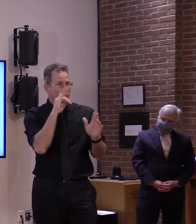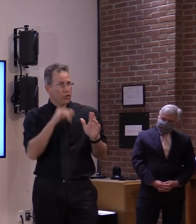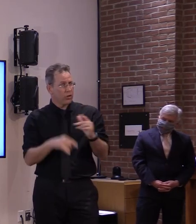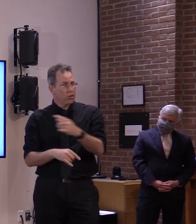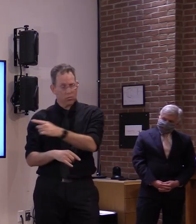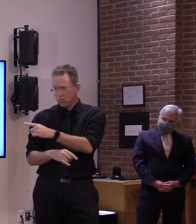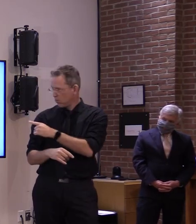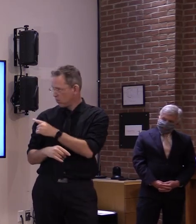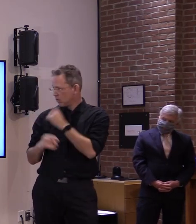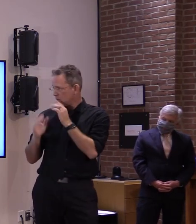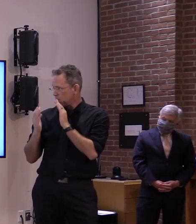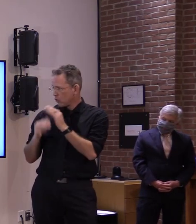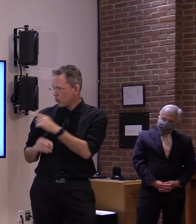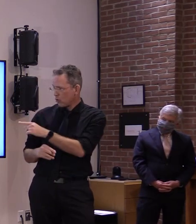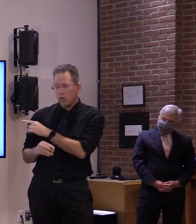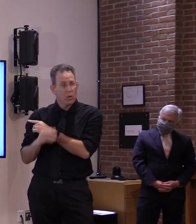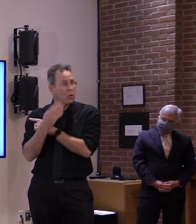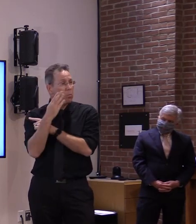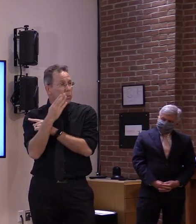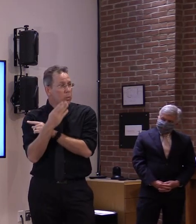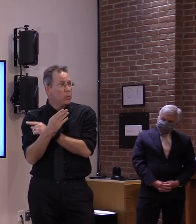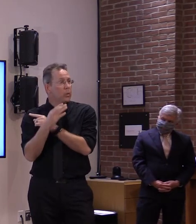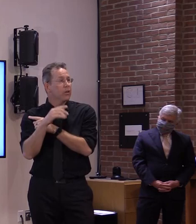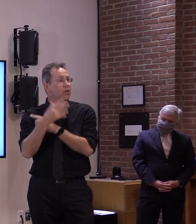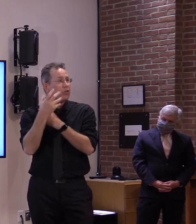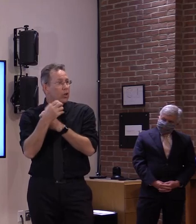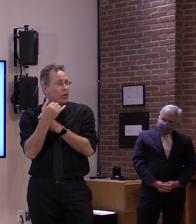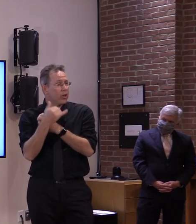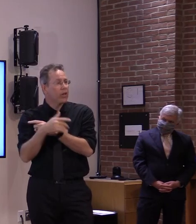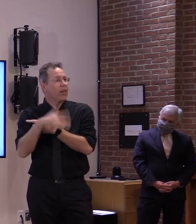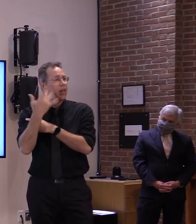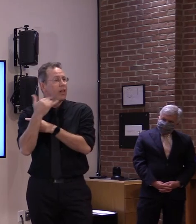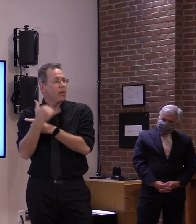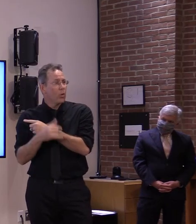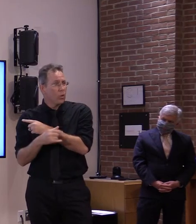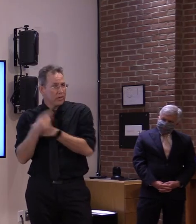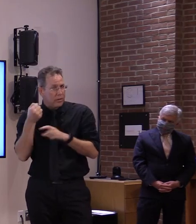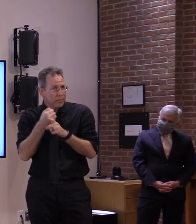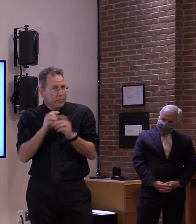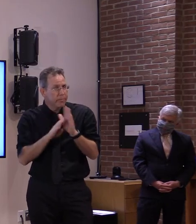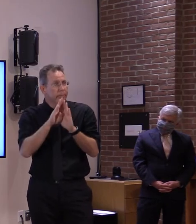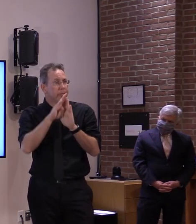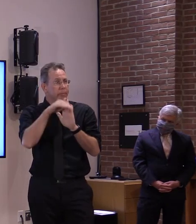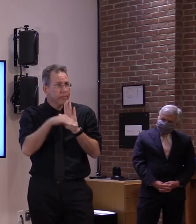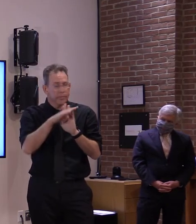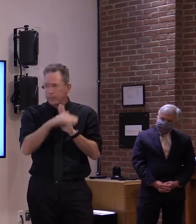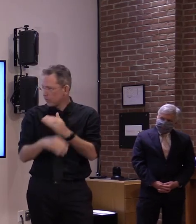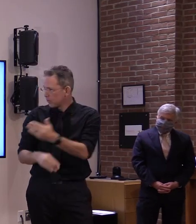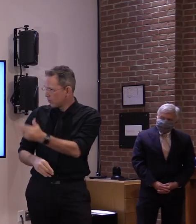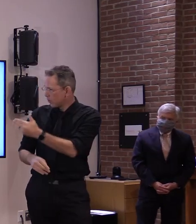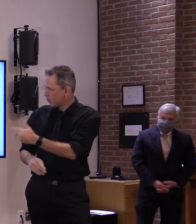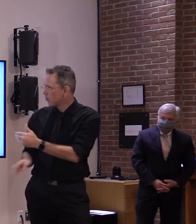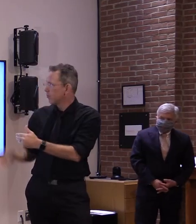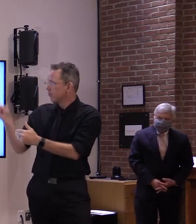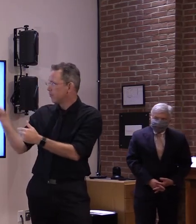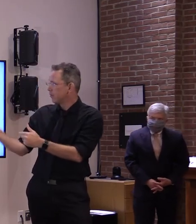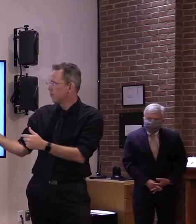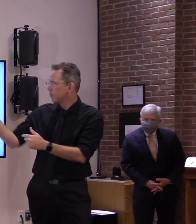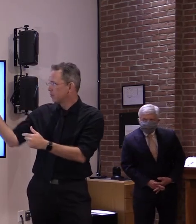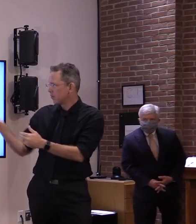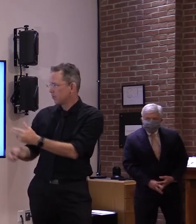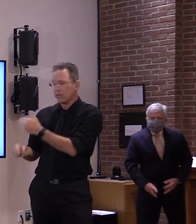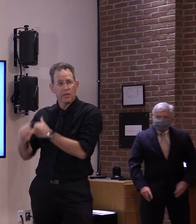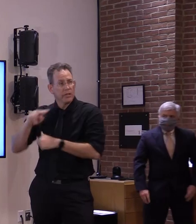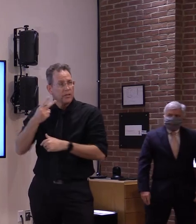least, that though we've had some peak activity on this graph, things are now quieting down, but clearly